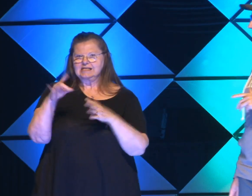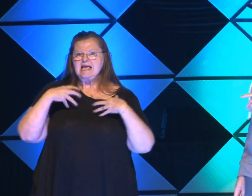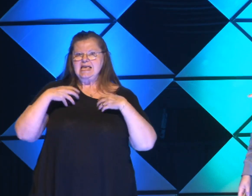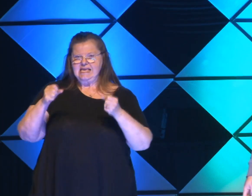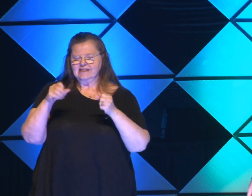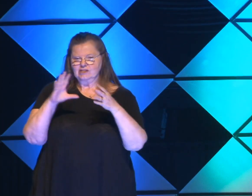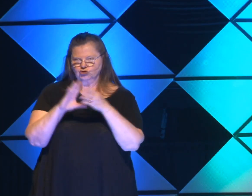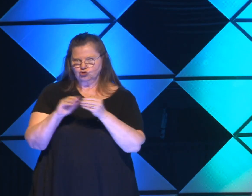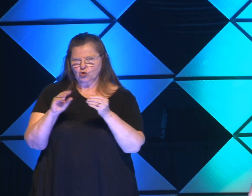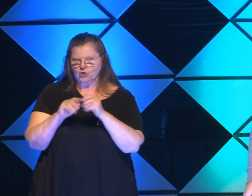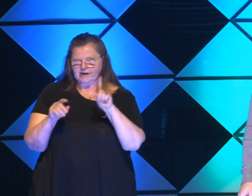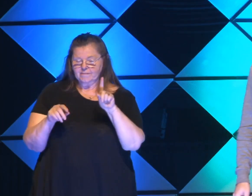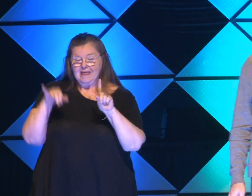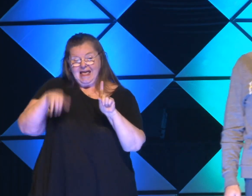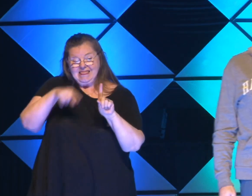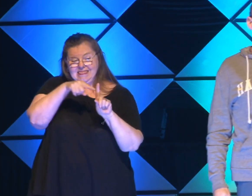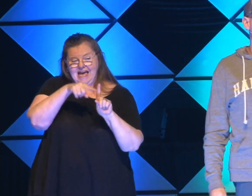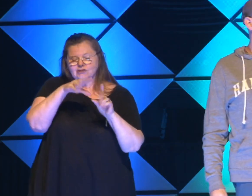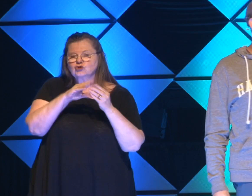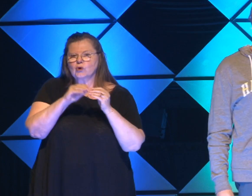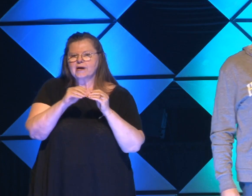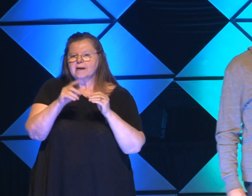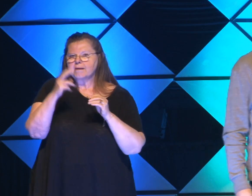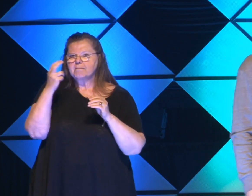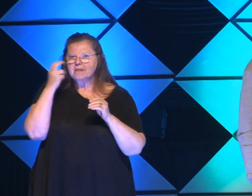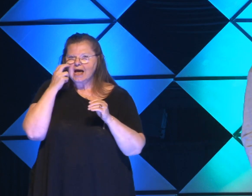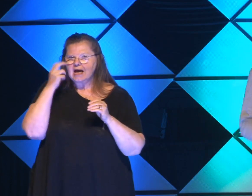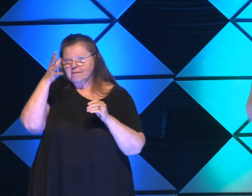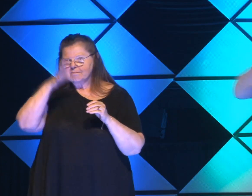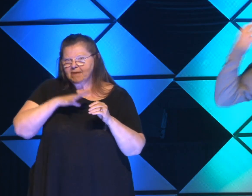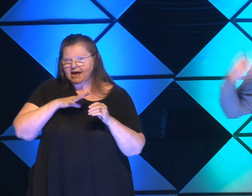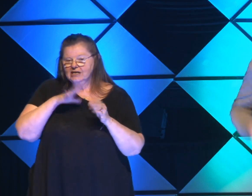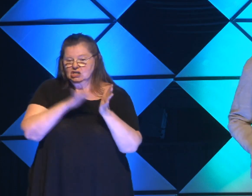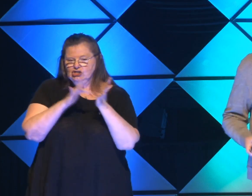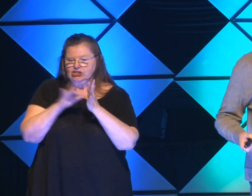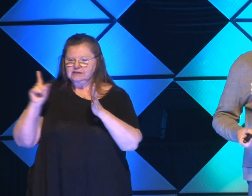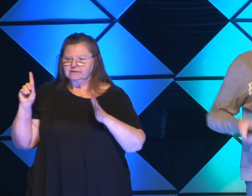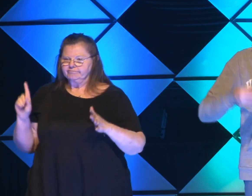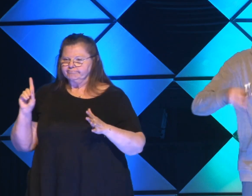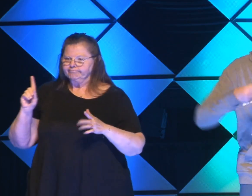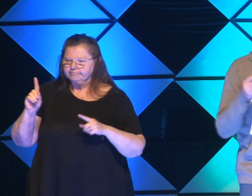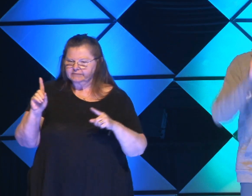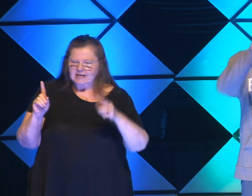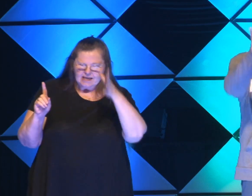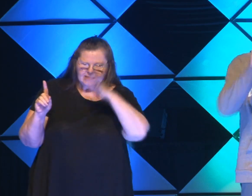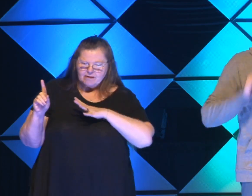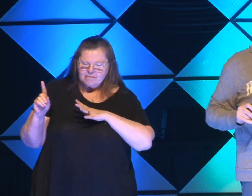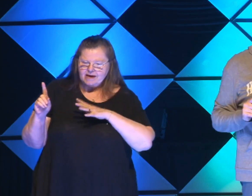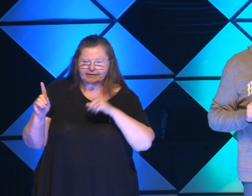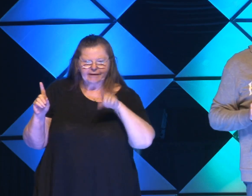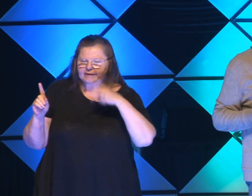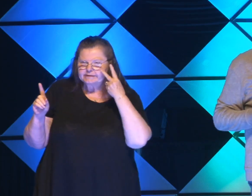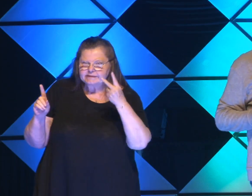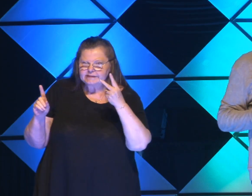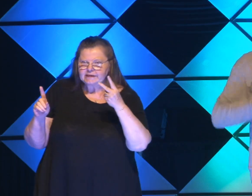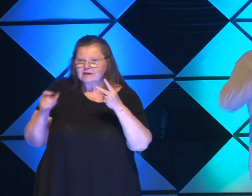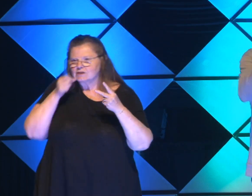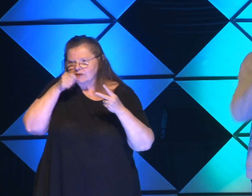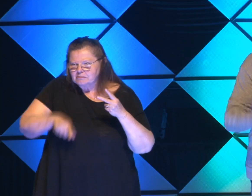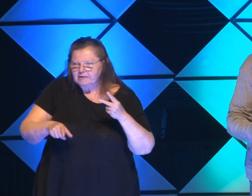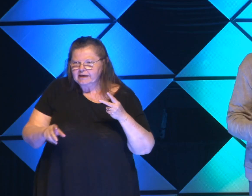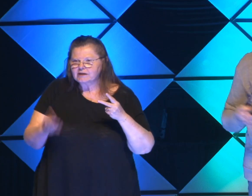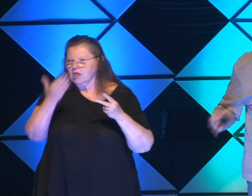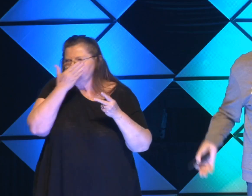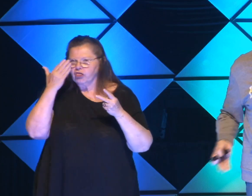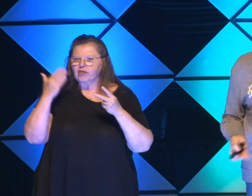story. Right, in this healing story is a blind man, and Jesus comes, and this man can't see, and he kind of spits, and he rubs in his eyes, and he says,